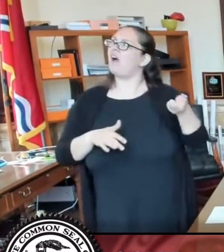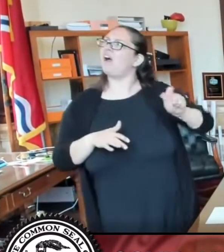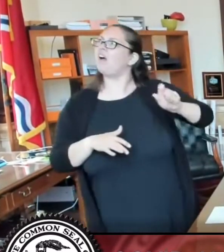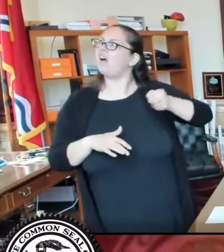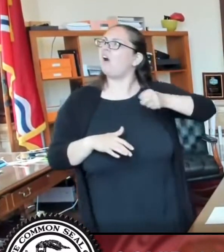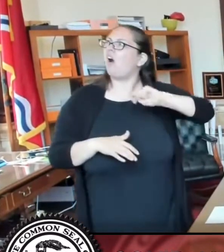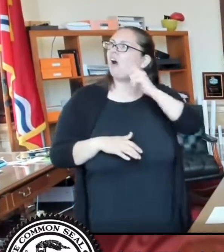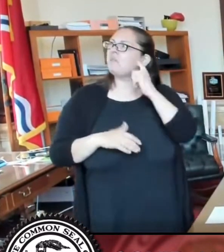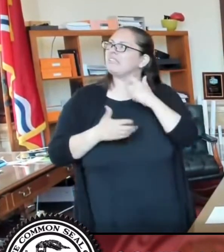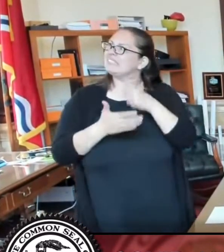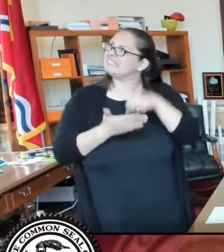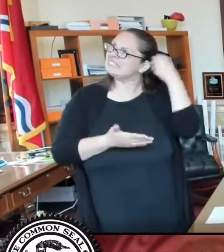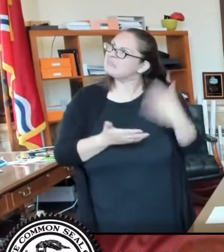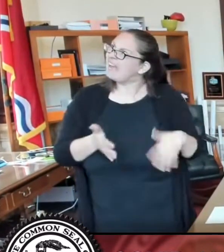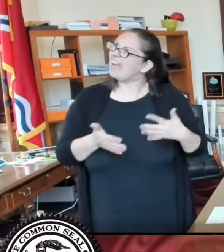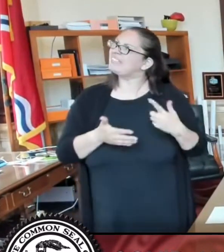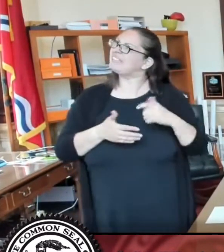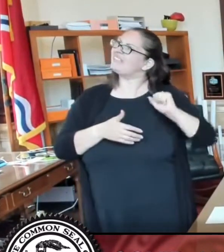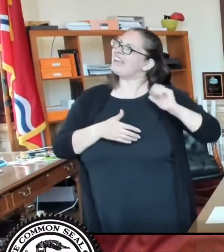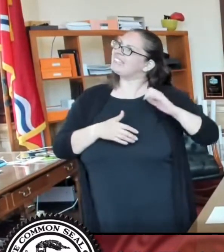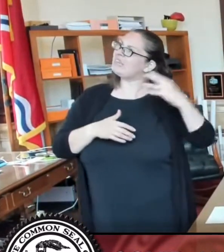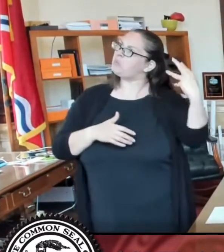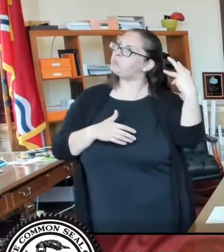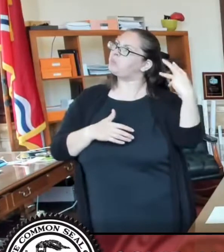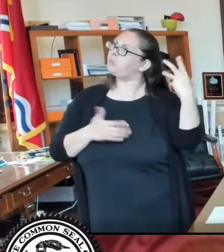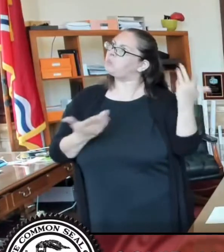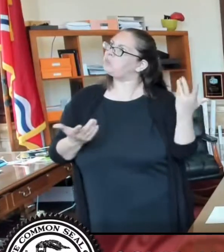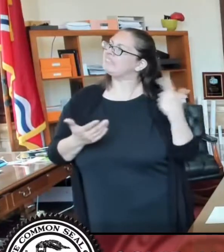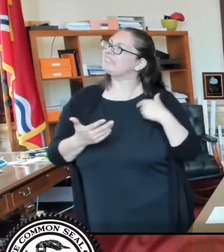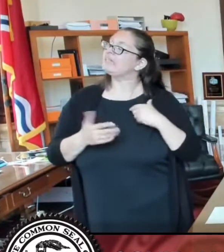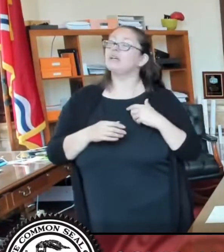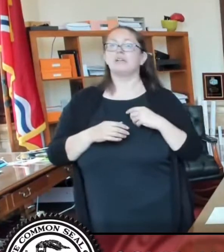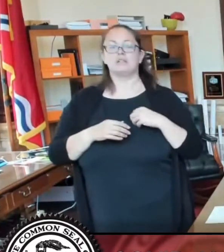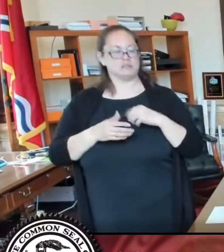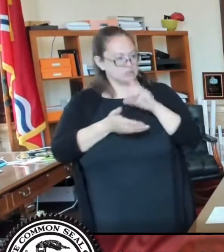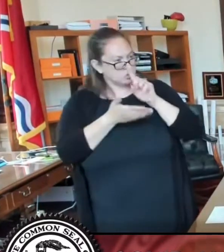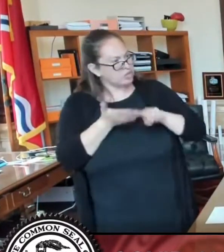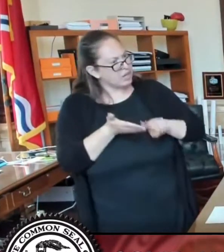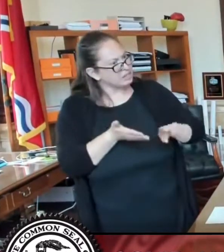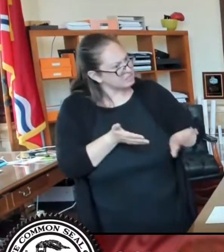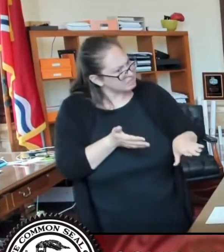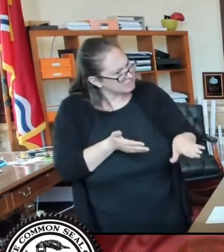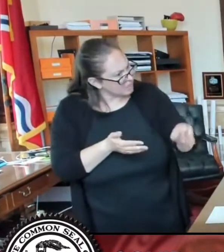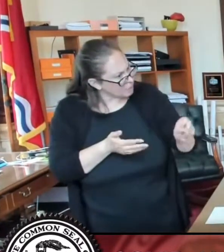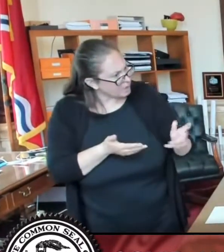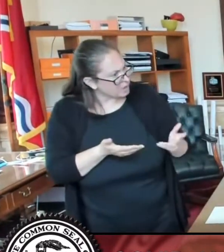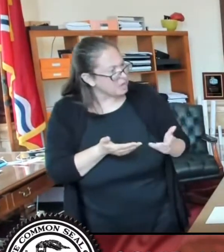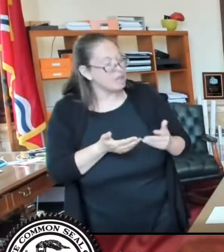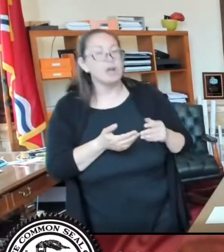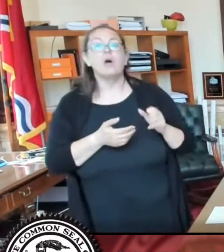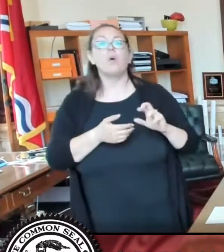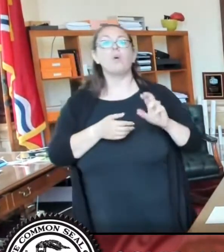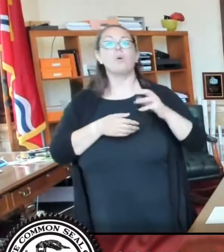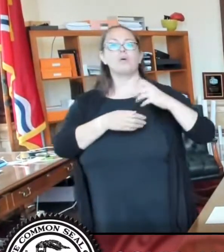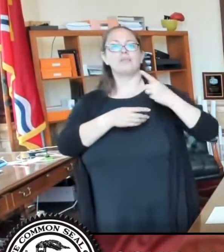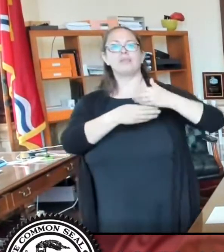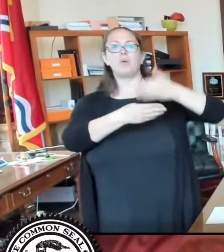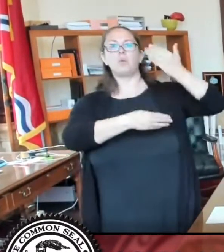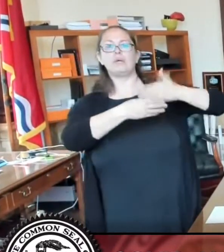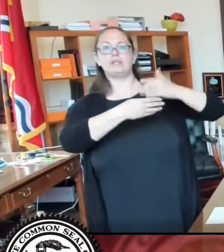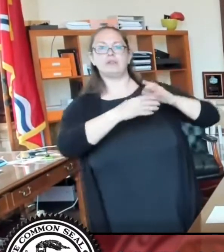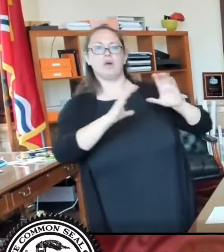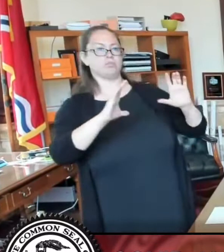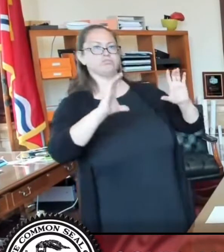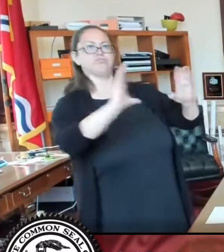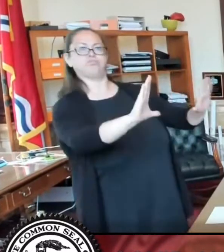it's expensive to run an air conditioner, and it's very expensive to run window air conditioners. So I